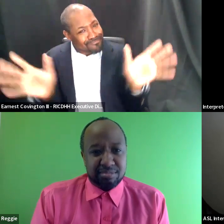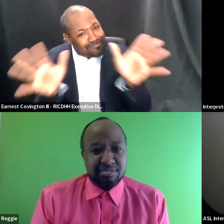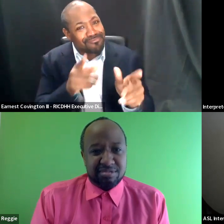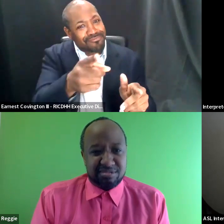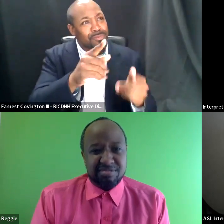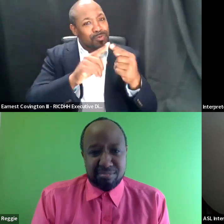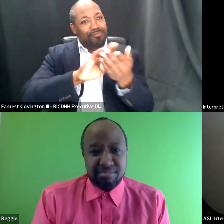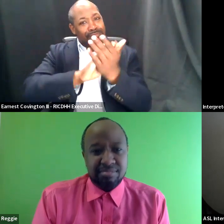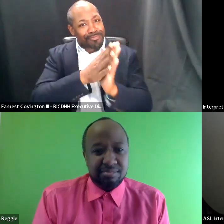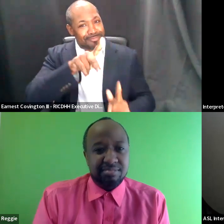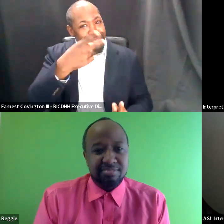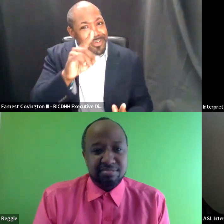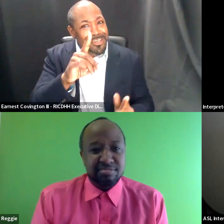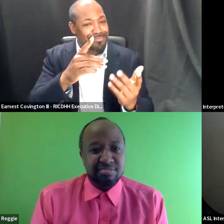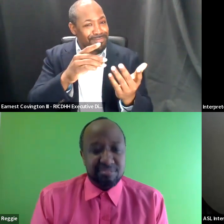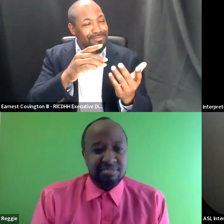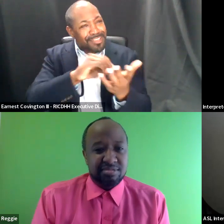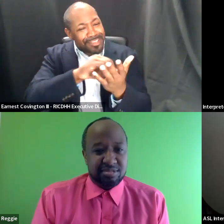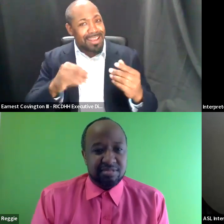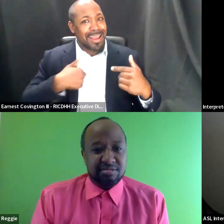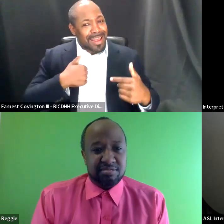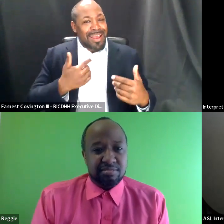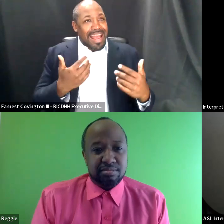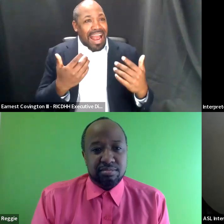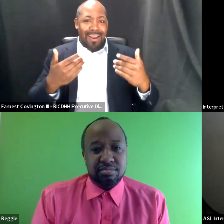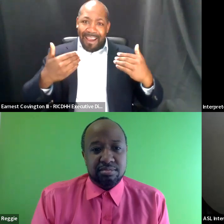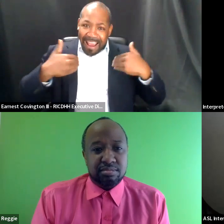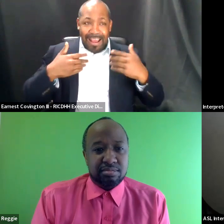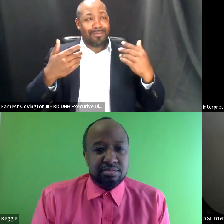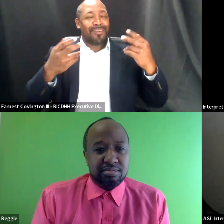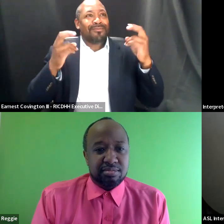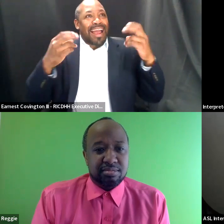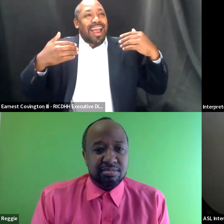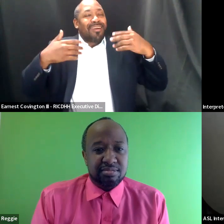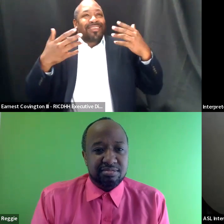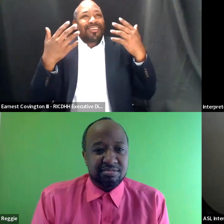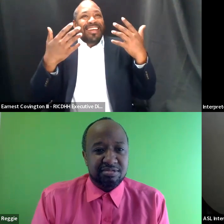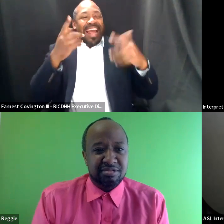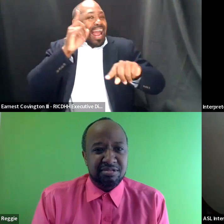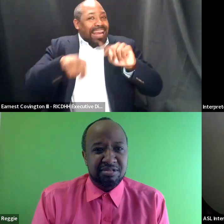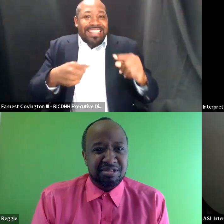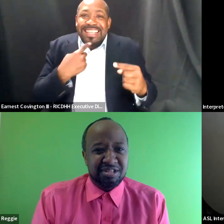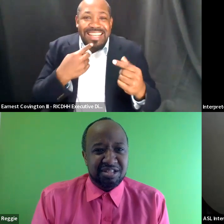support. It's nice that you had that push that you needed.